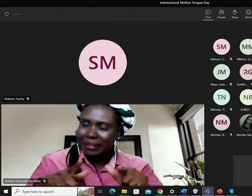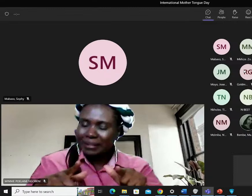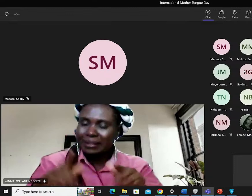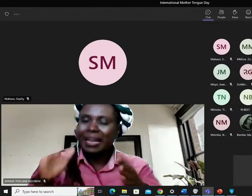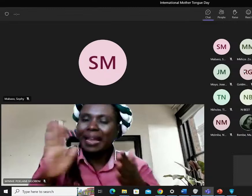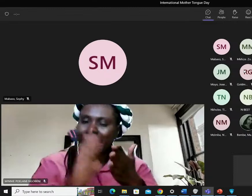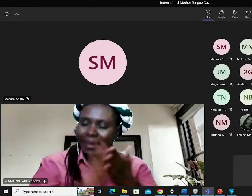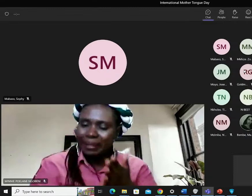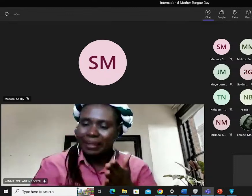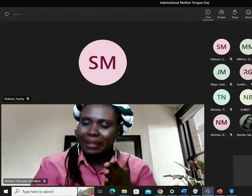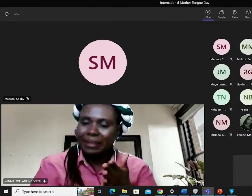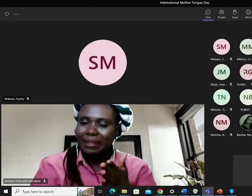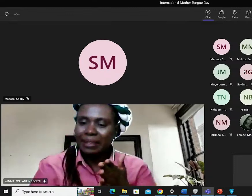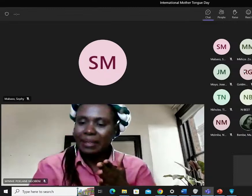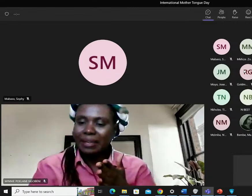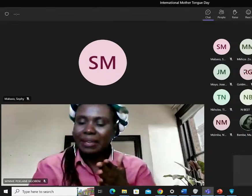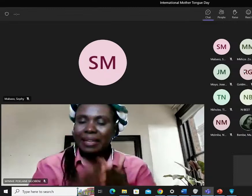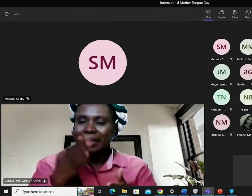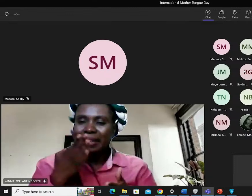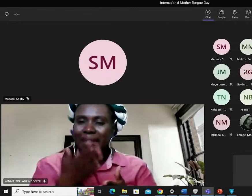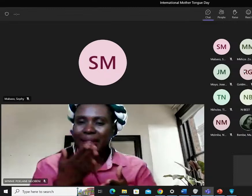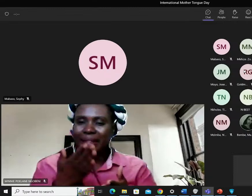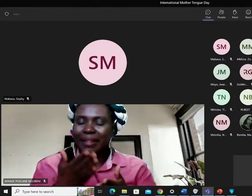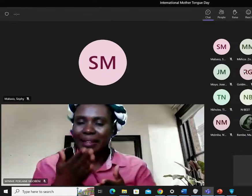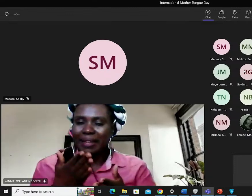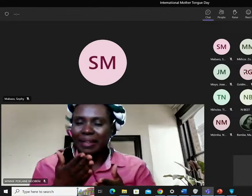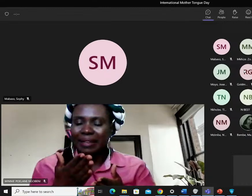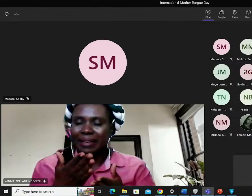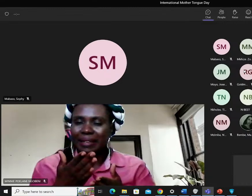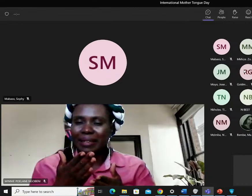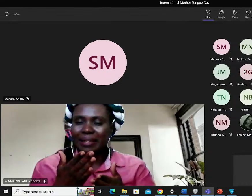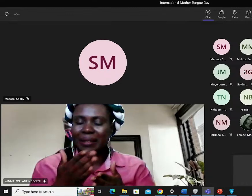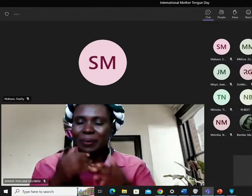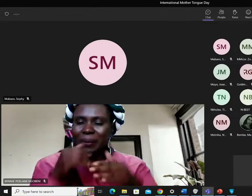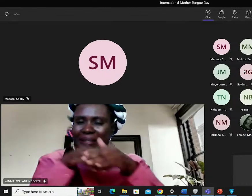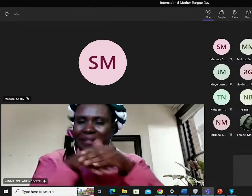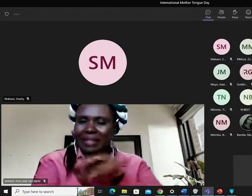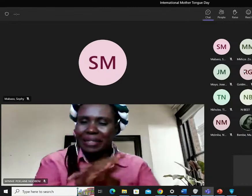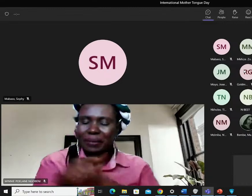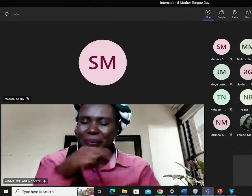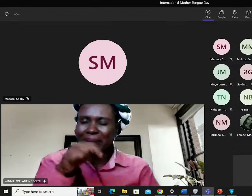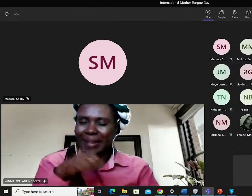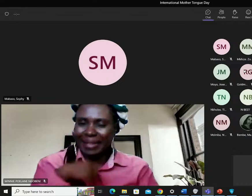and that you are saying to us,